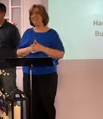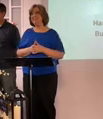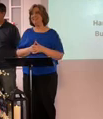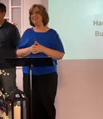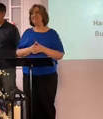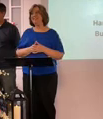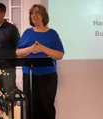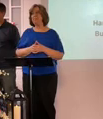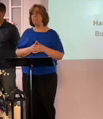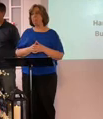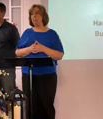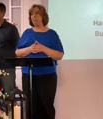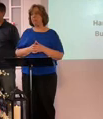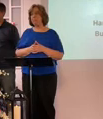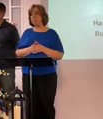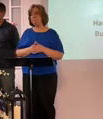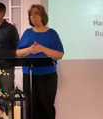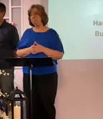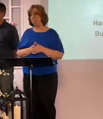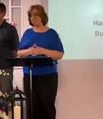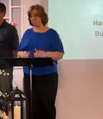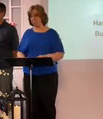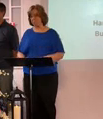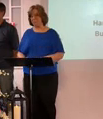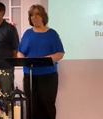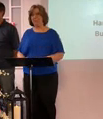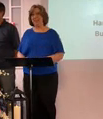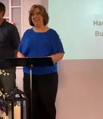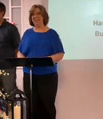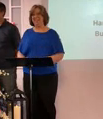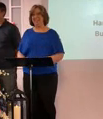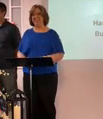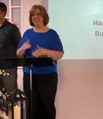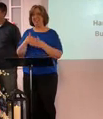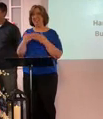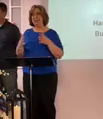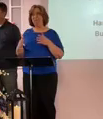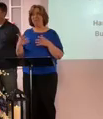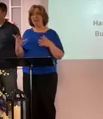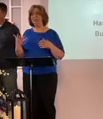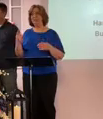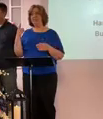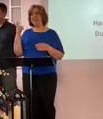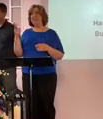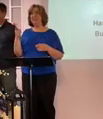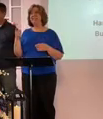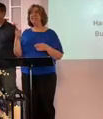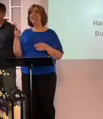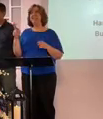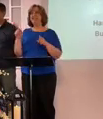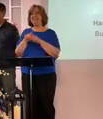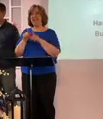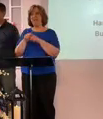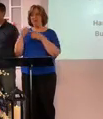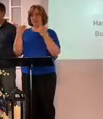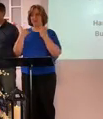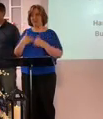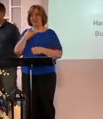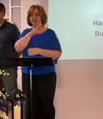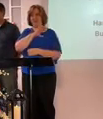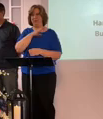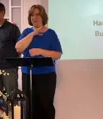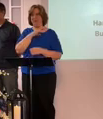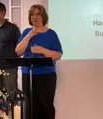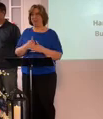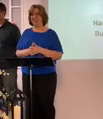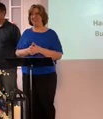actually, you know, something else. I just say, she's a lot like me. That's all I have to say. I think